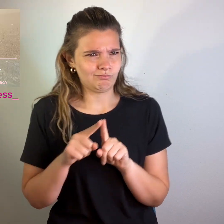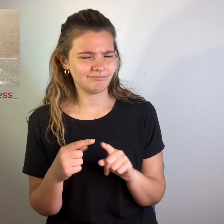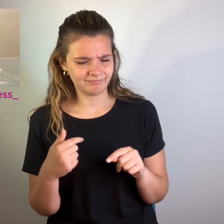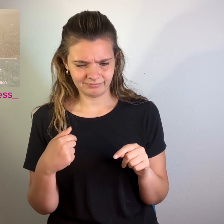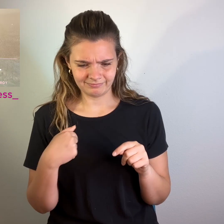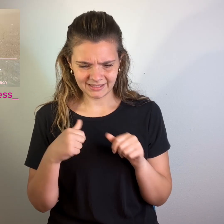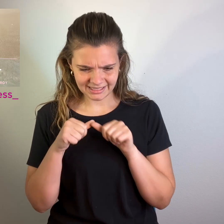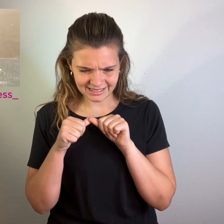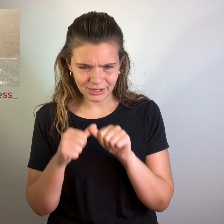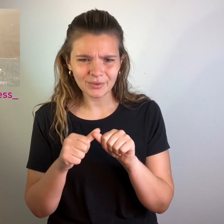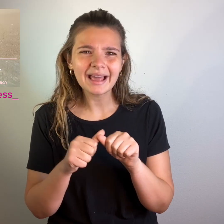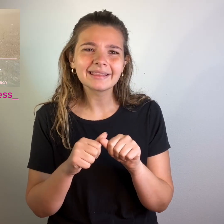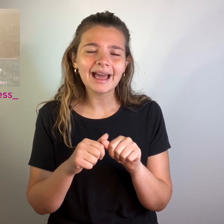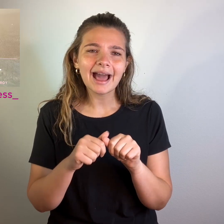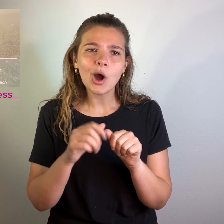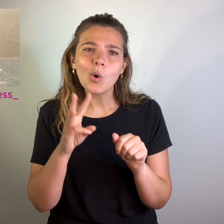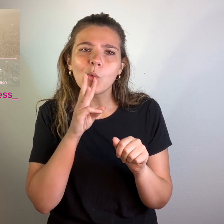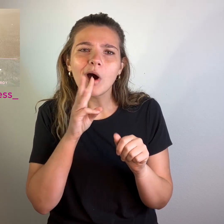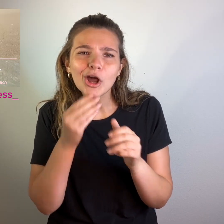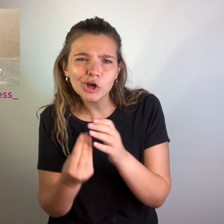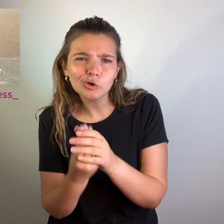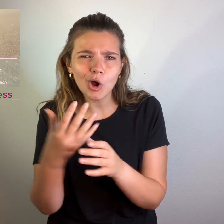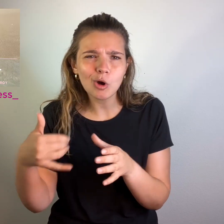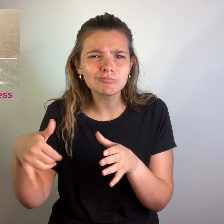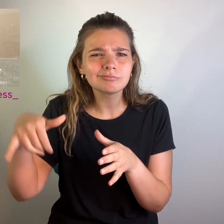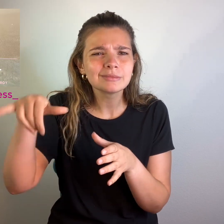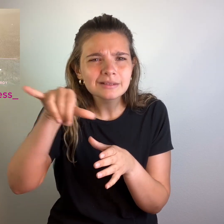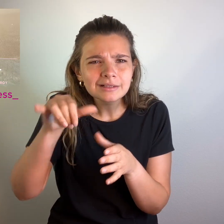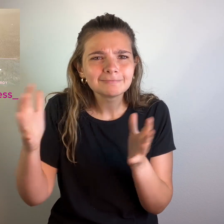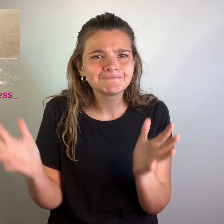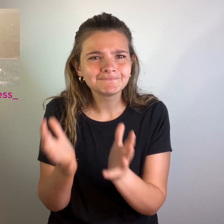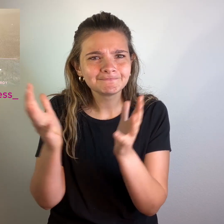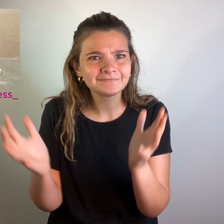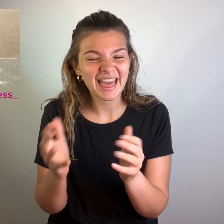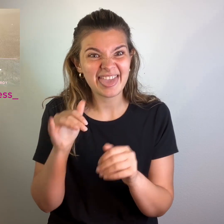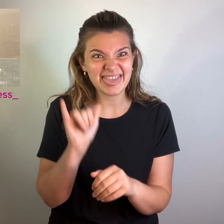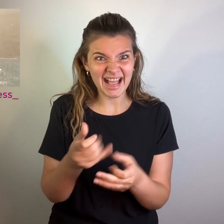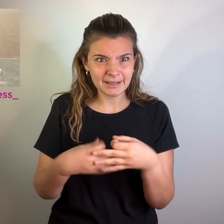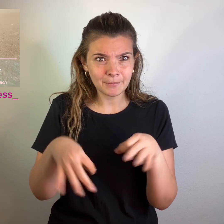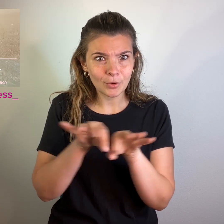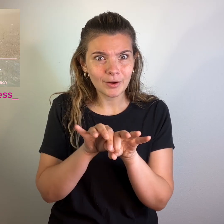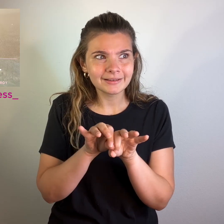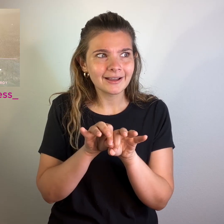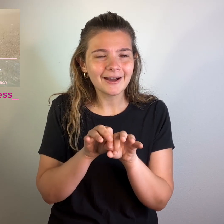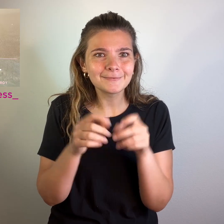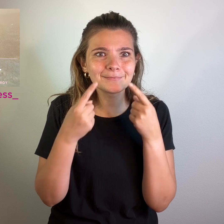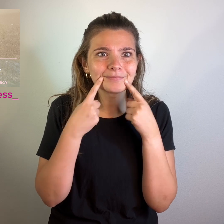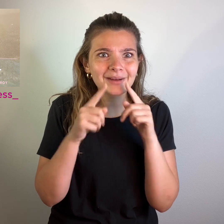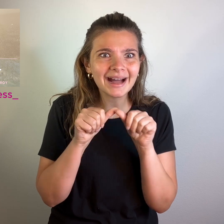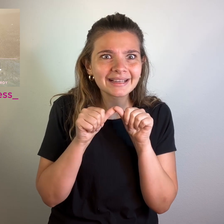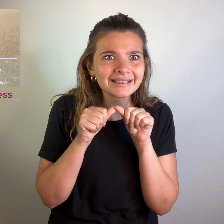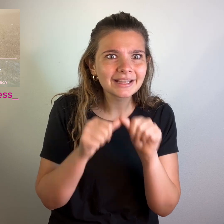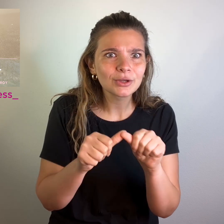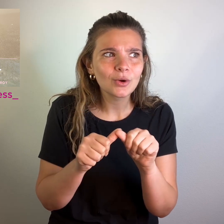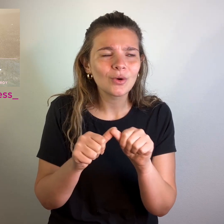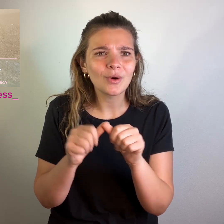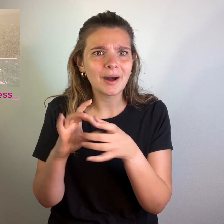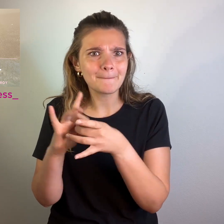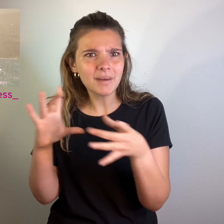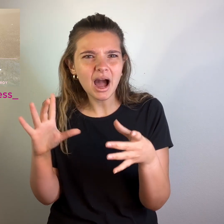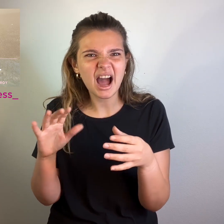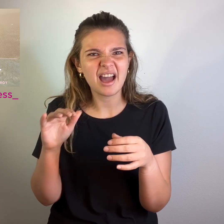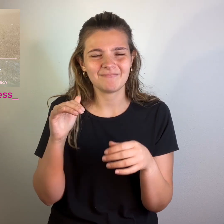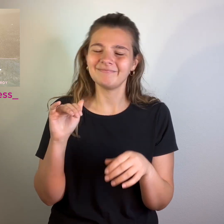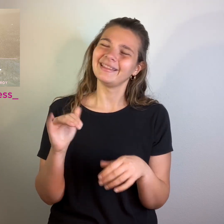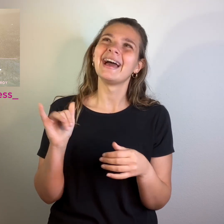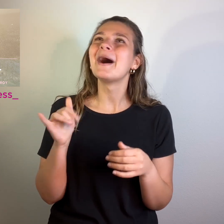watering them, because that is actually what makes or breaks a true friendship. You can connect with anyone. Something my client said at